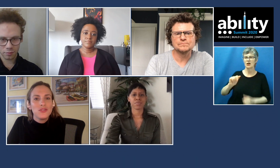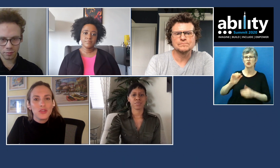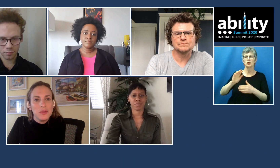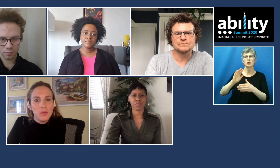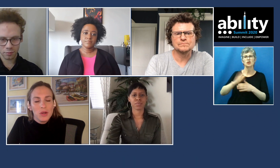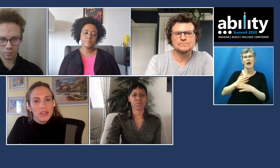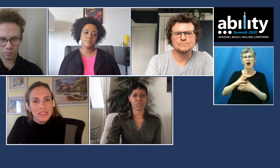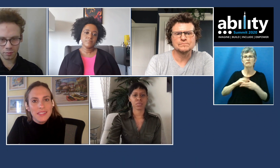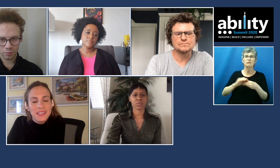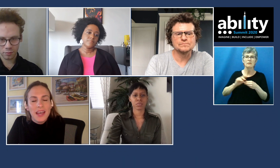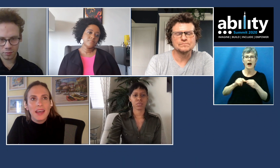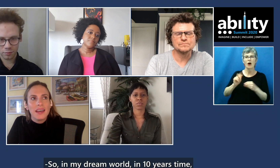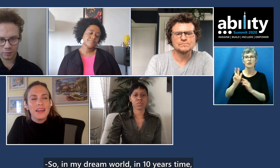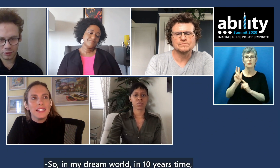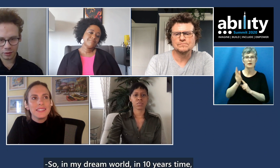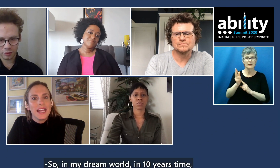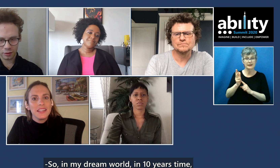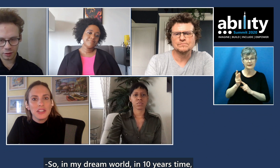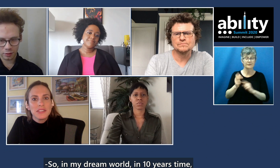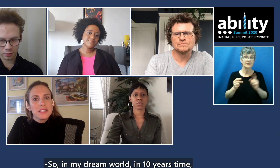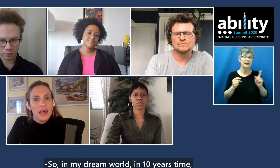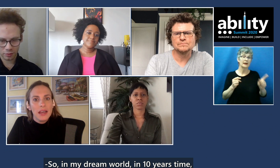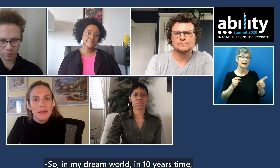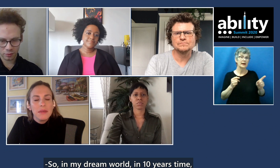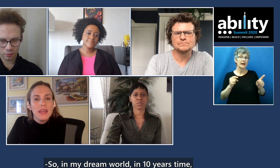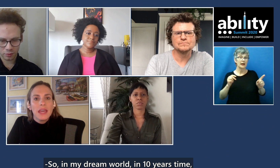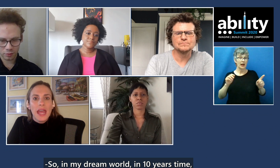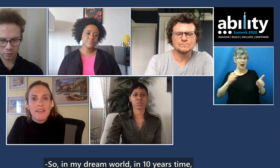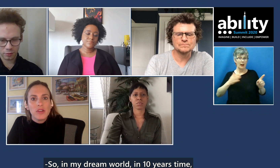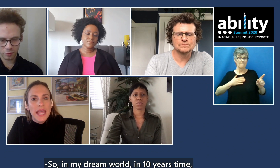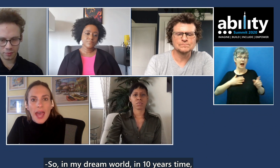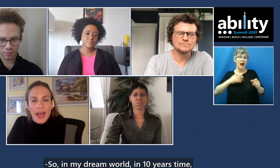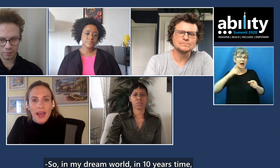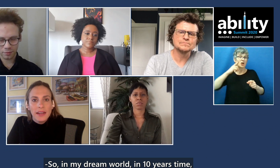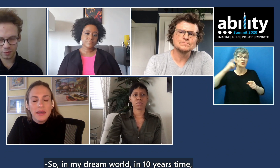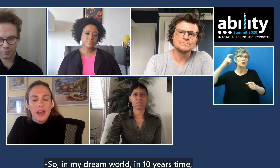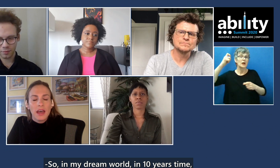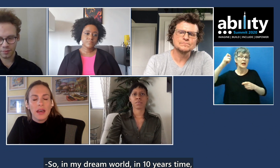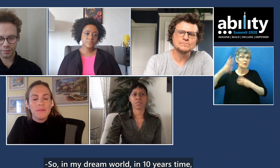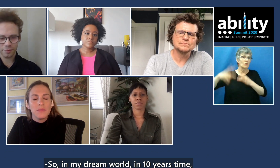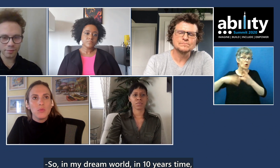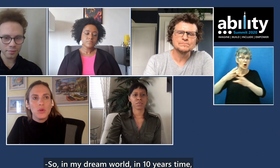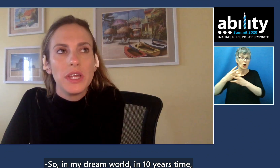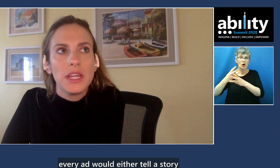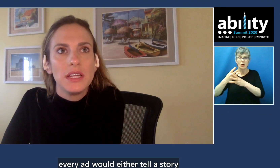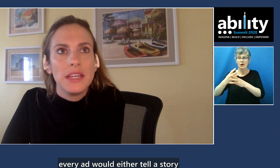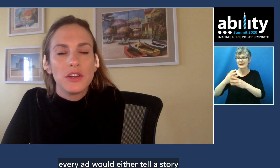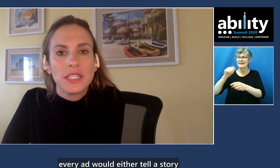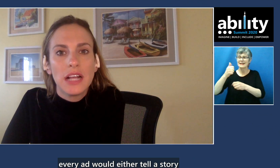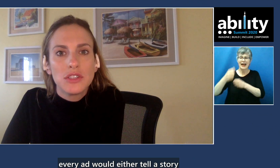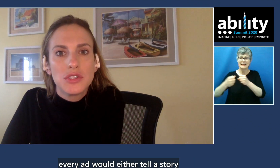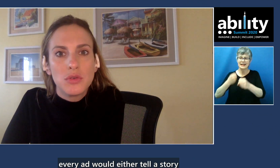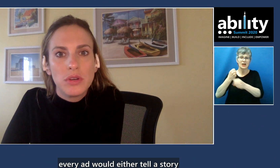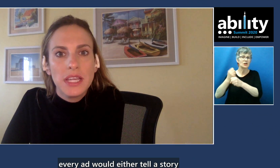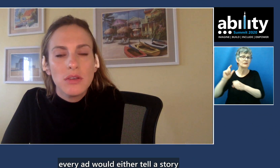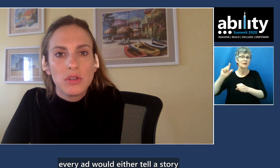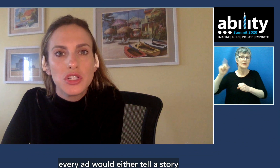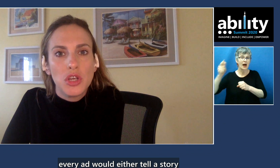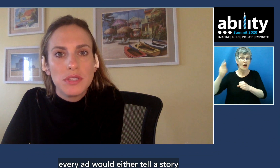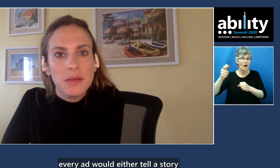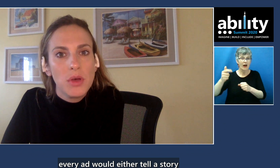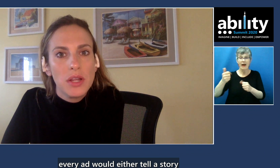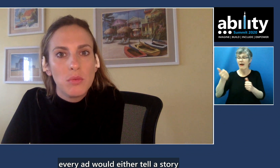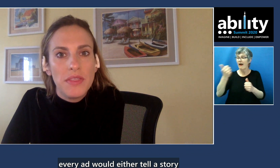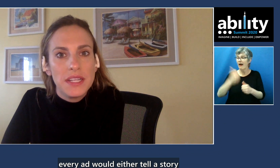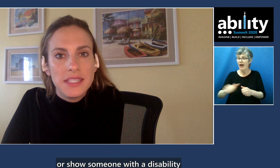So in my dream world, in 10 years' time, every ad would either tell a story